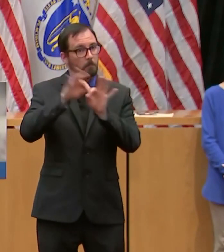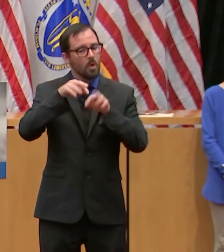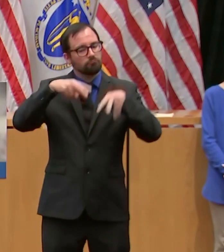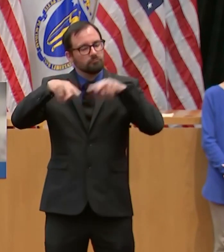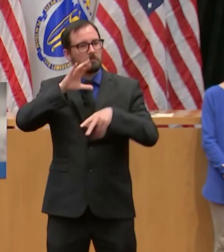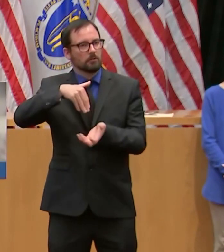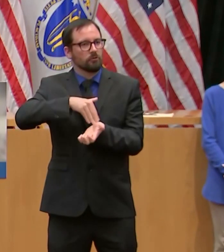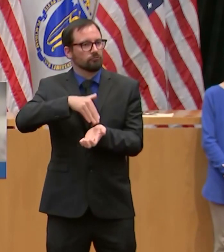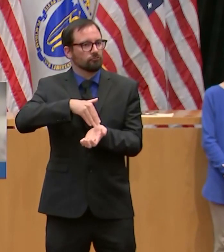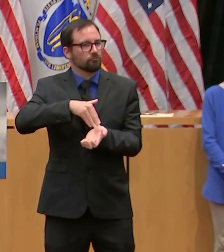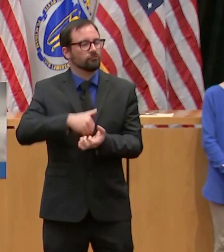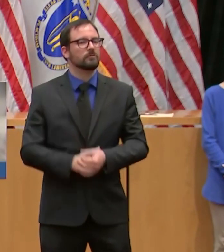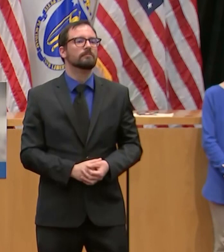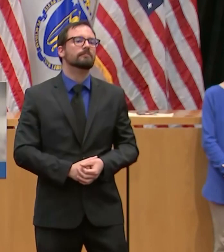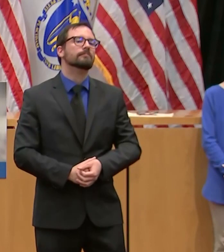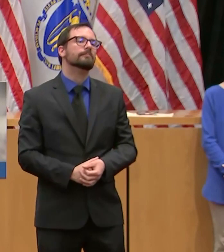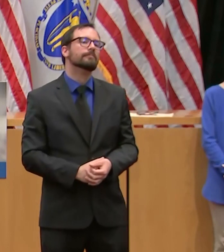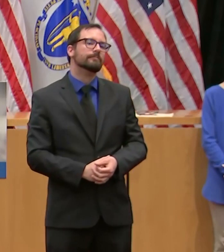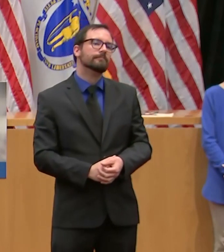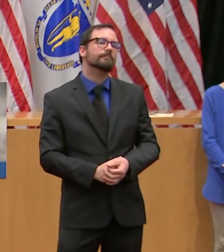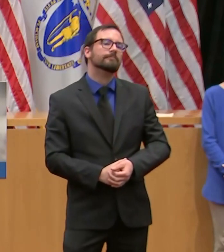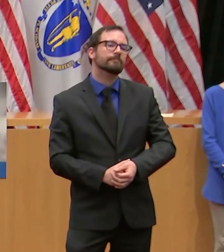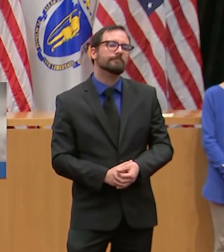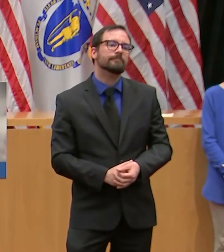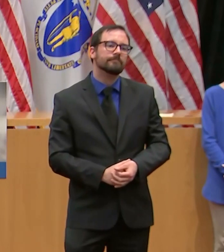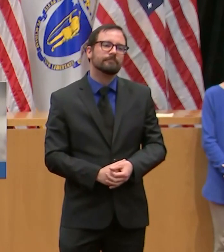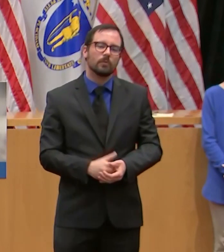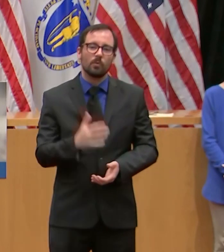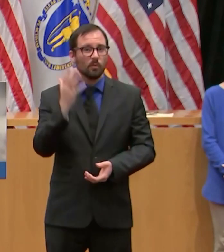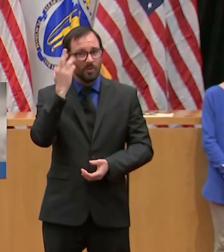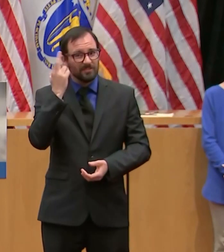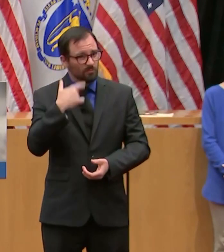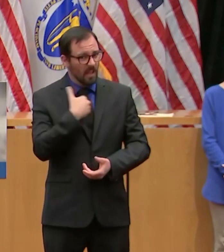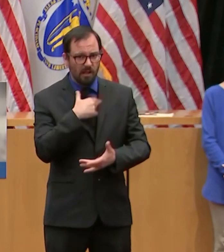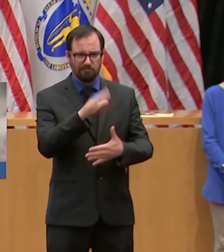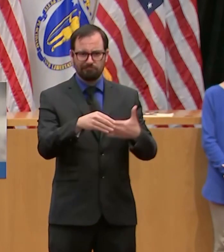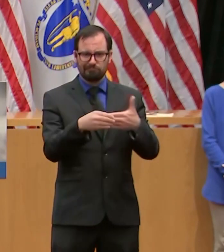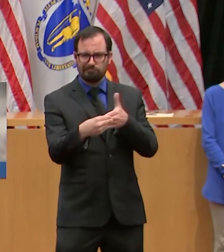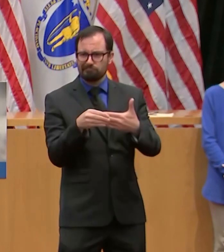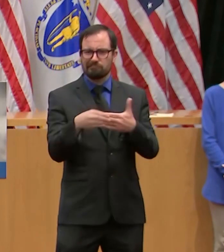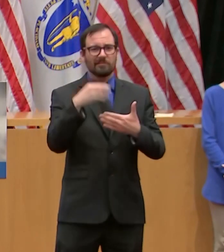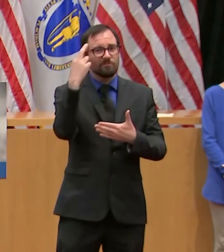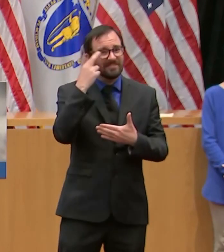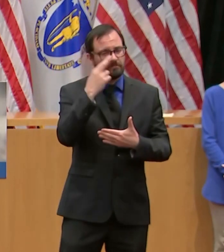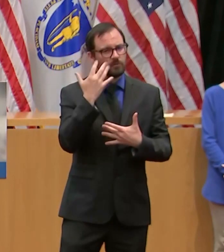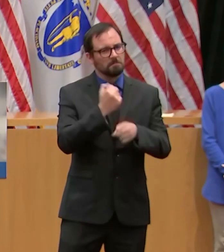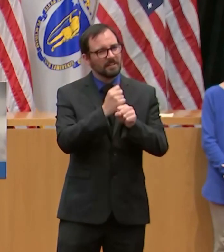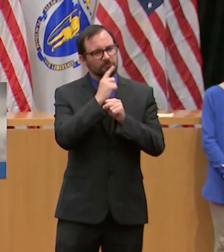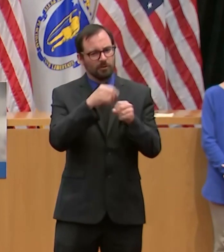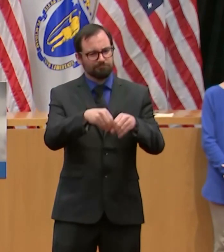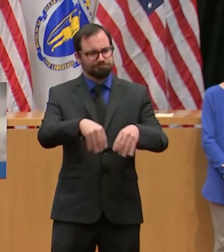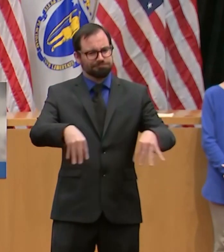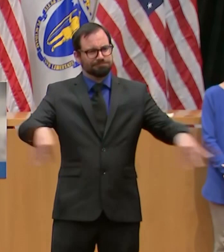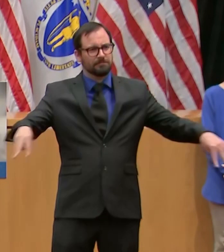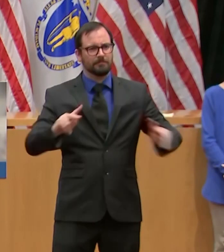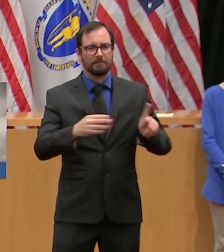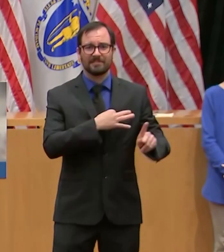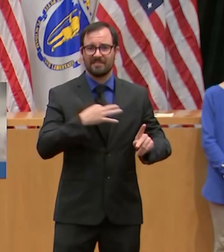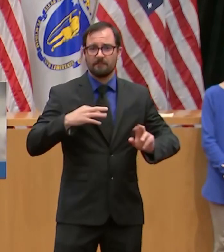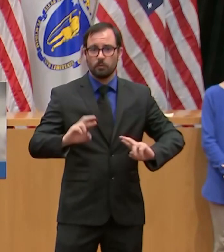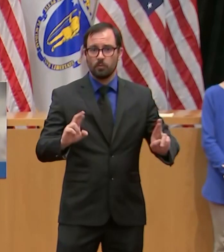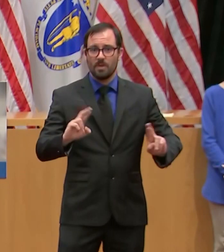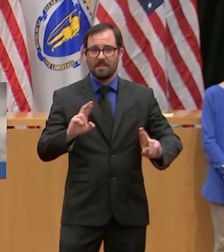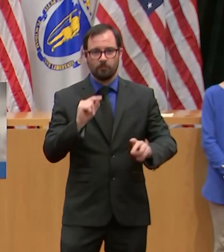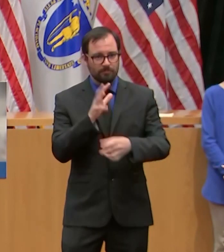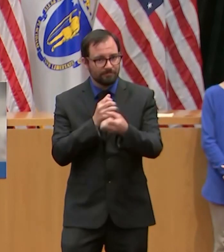robust community of frontline workers to support our healthcare institutions statewide as they significantly expand their capacity to